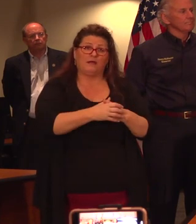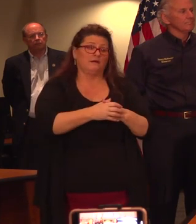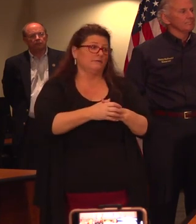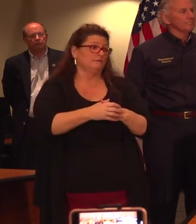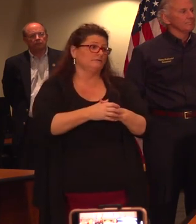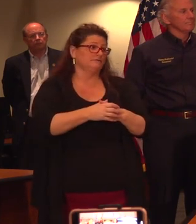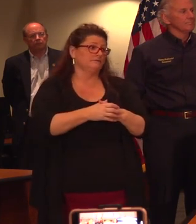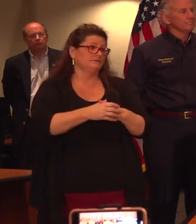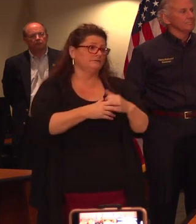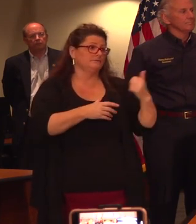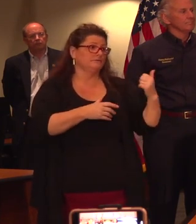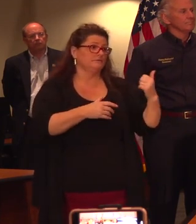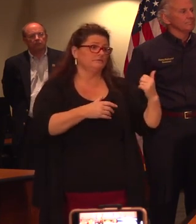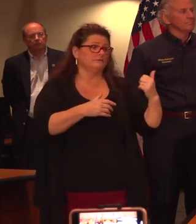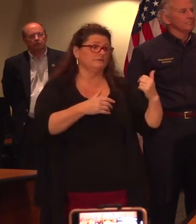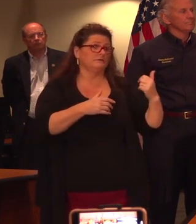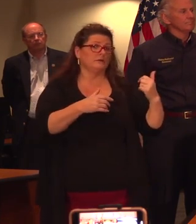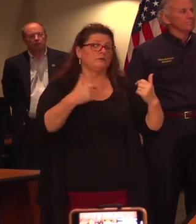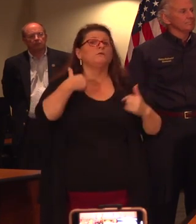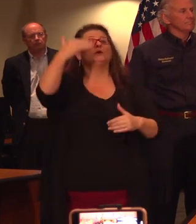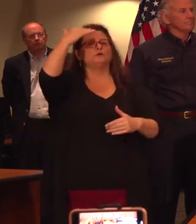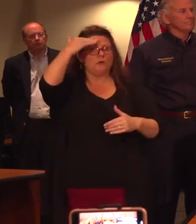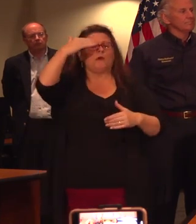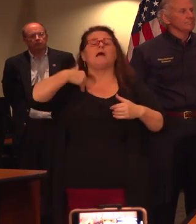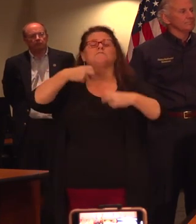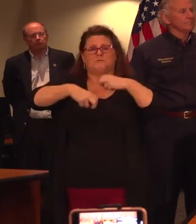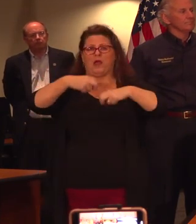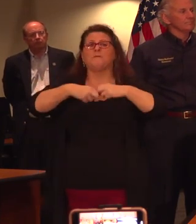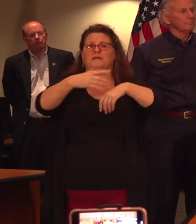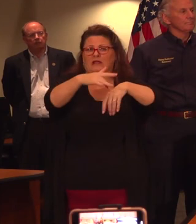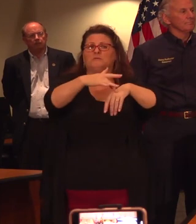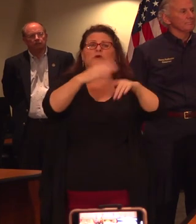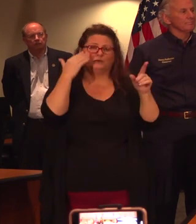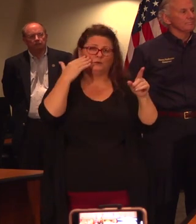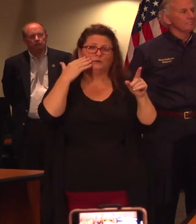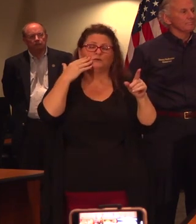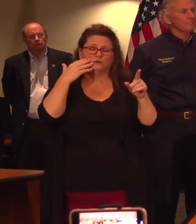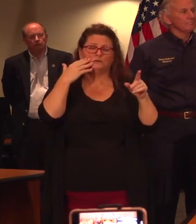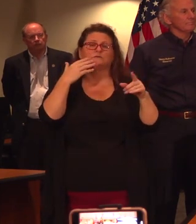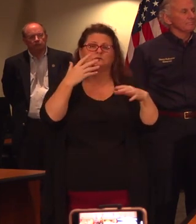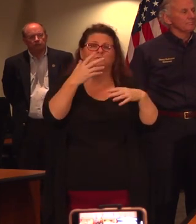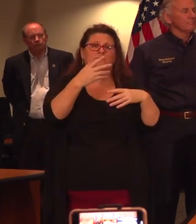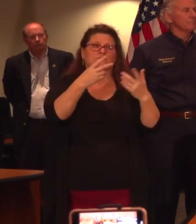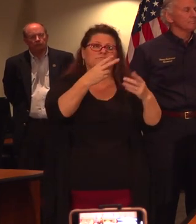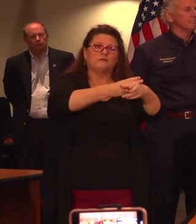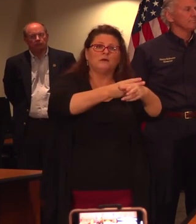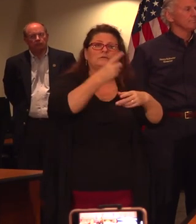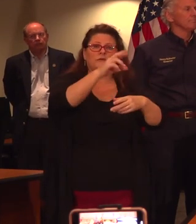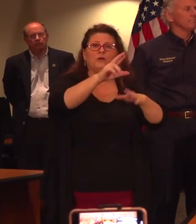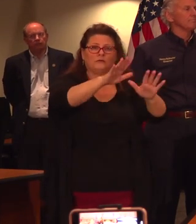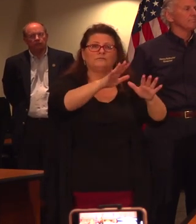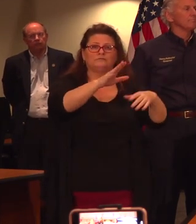that there are issues with availability of testing, access to care. We know that there